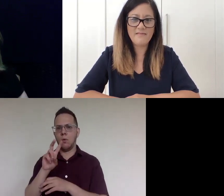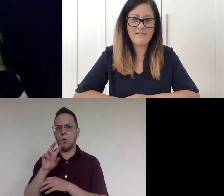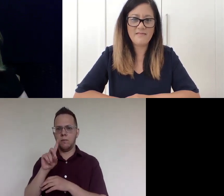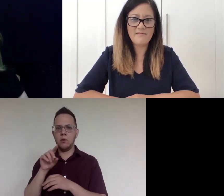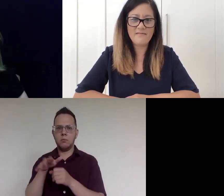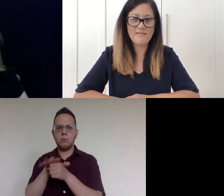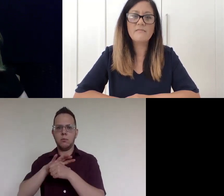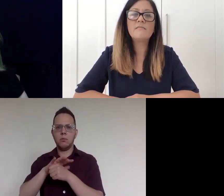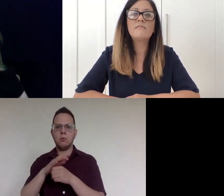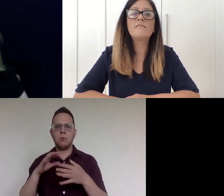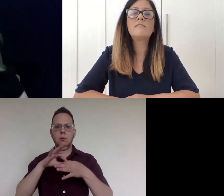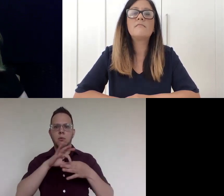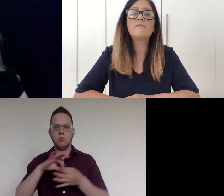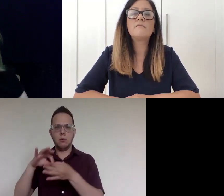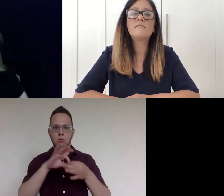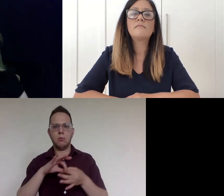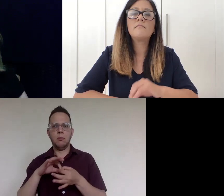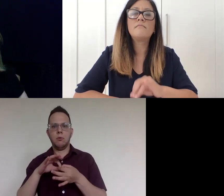scant.